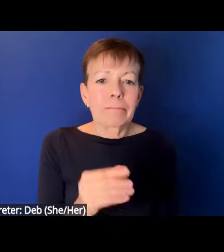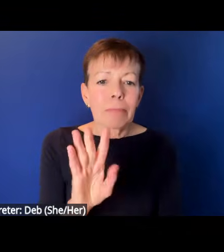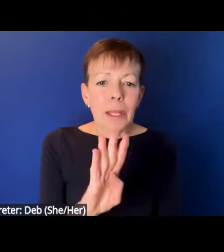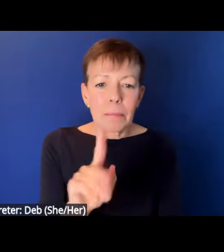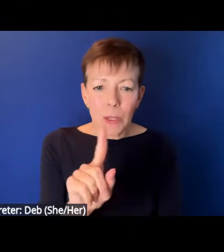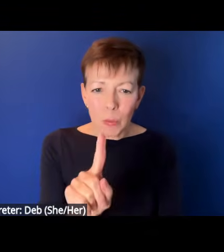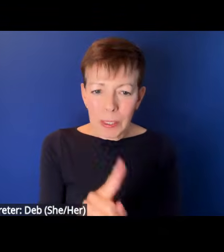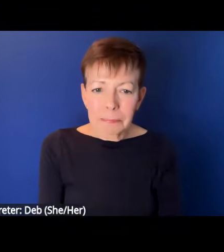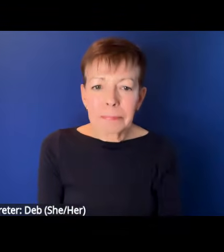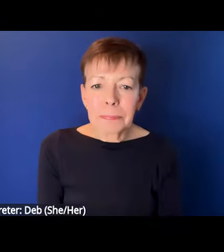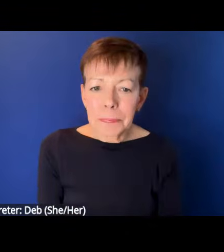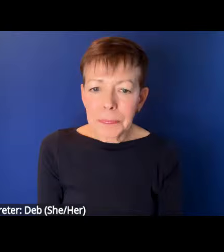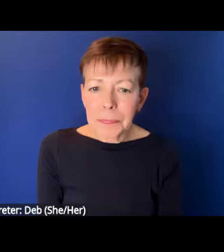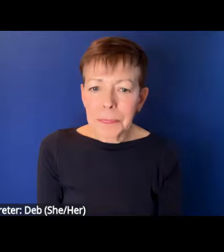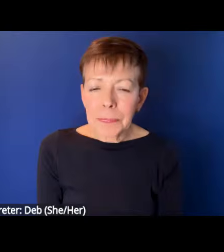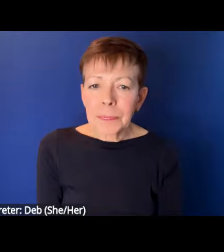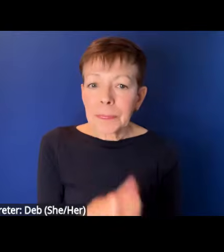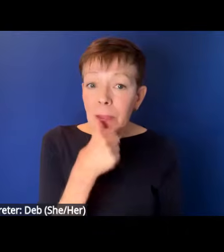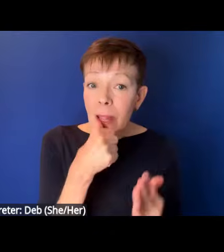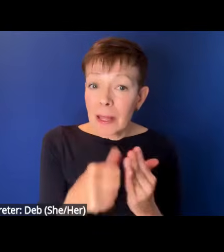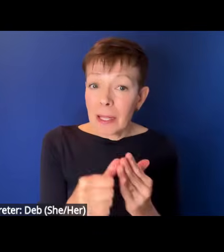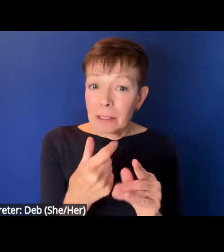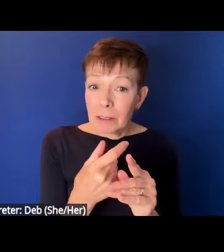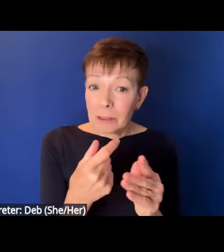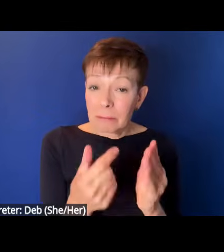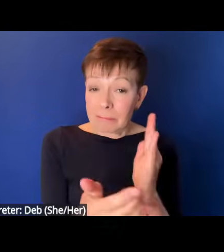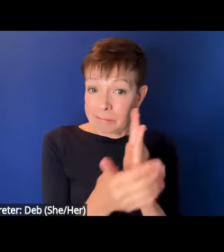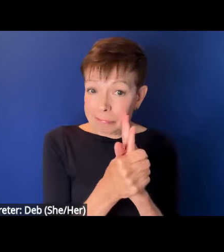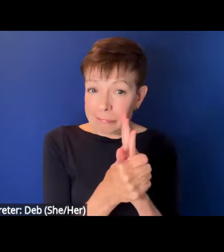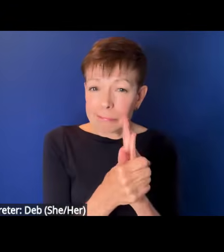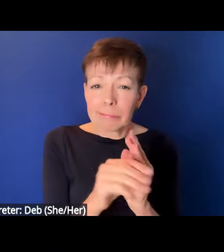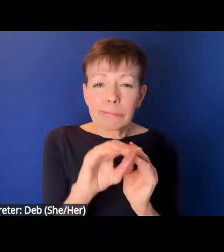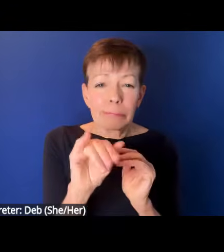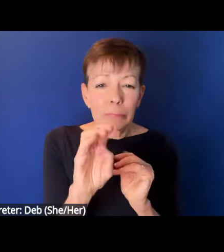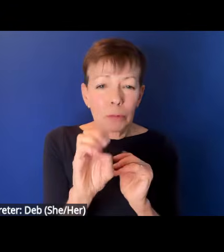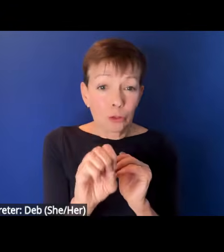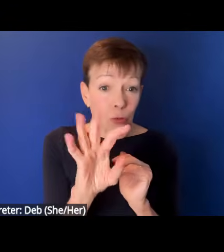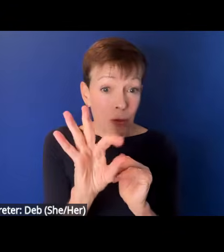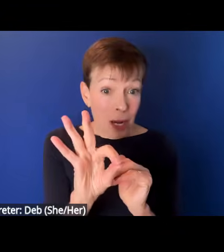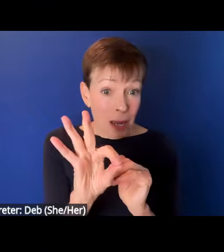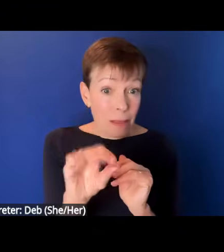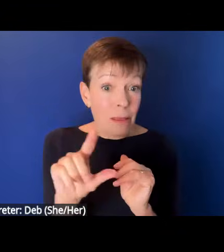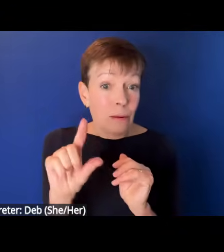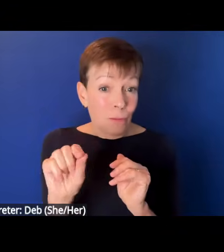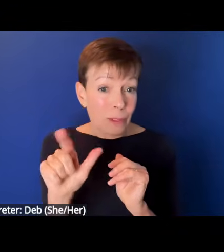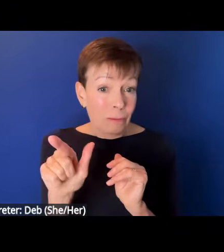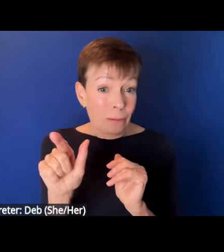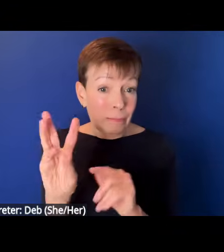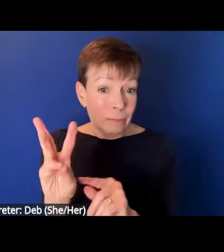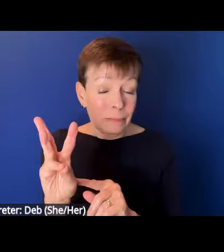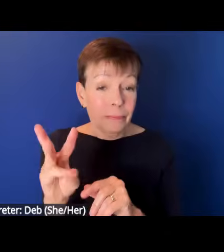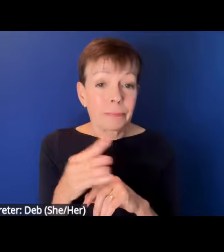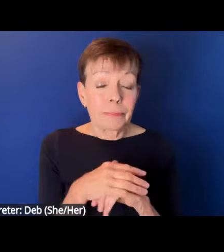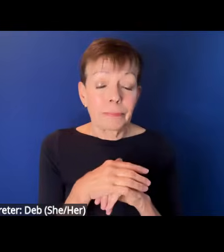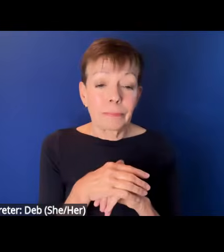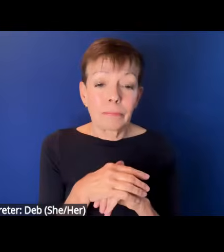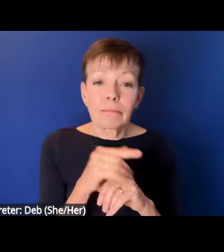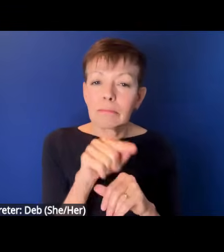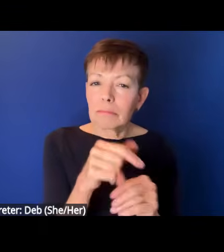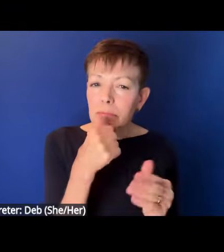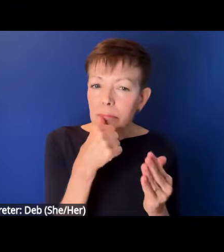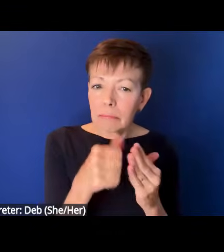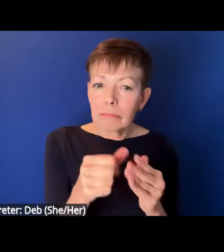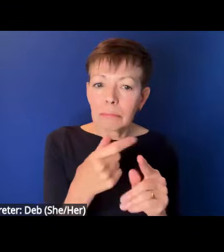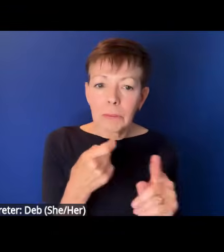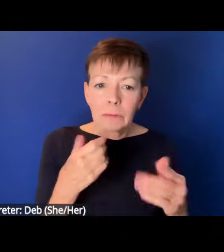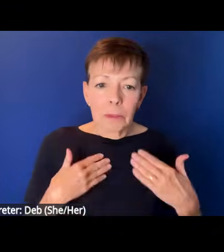And again, this is a letter dated and attachments dated June 9th, 2026. This letter is from human